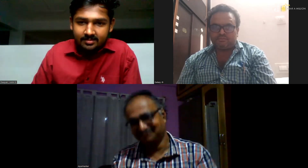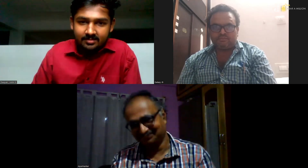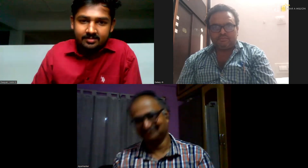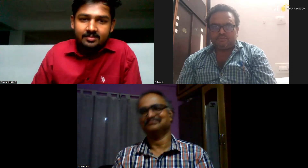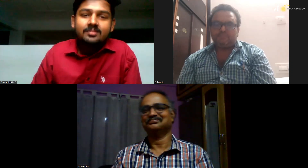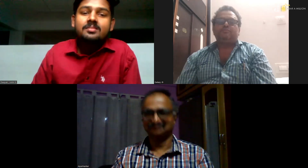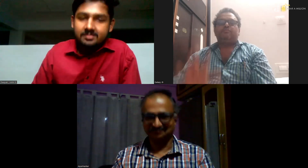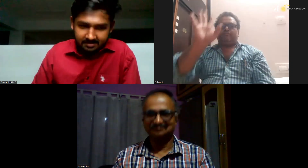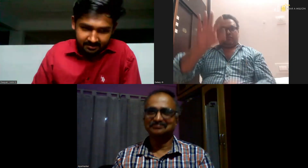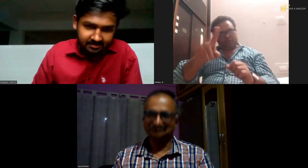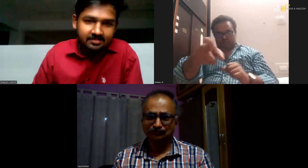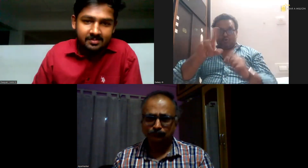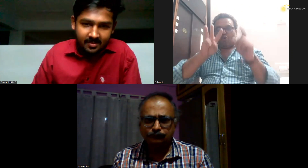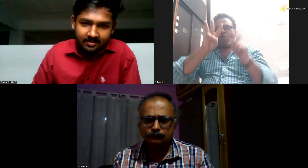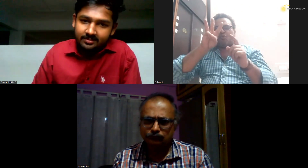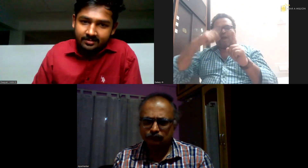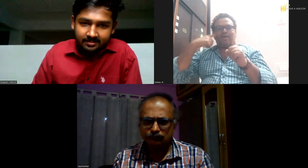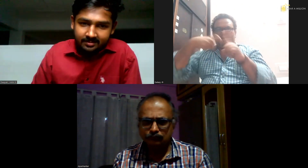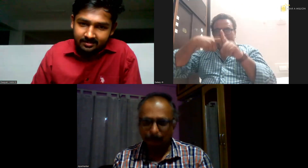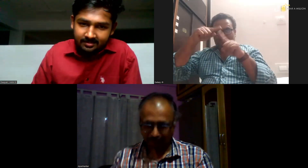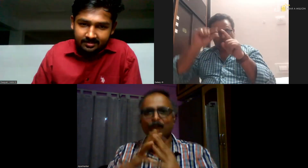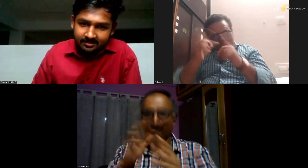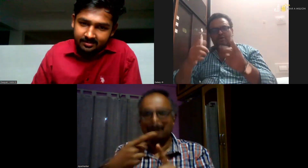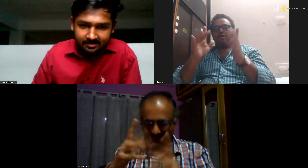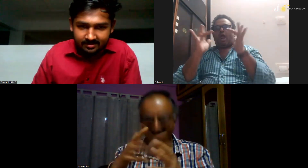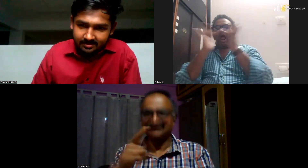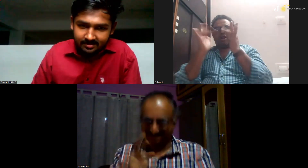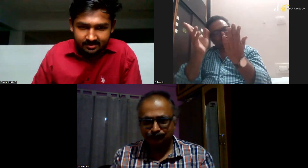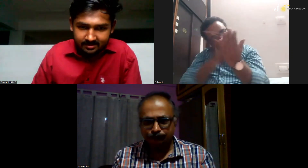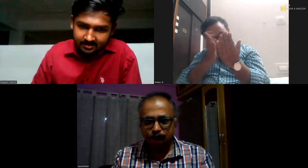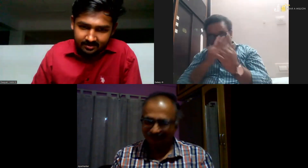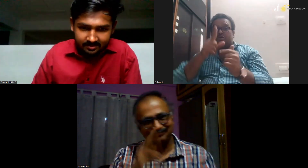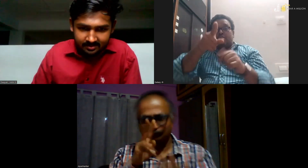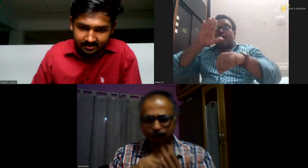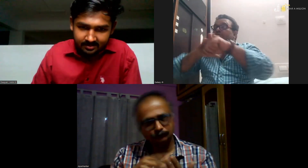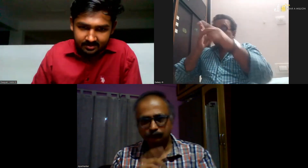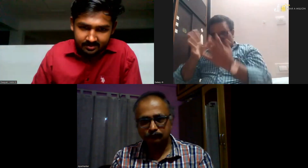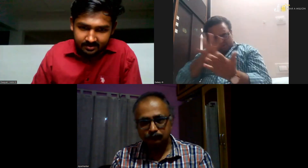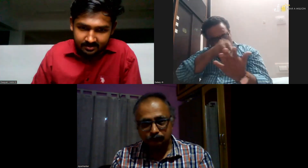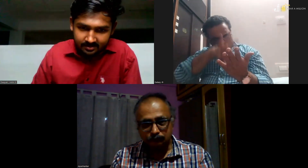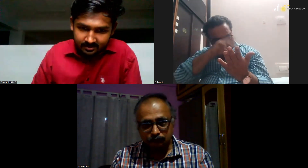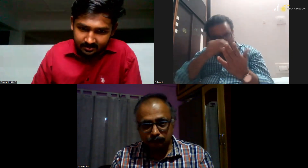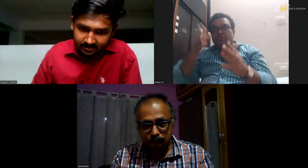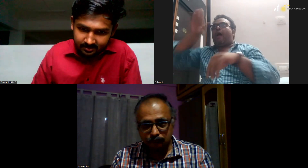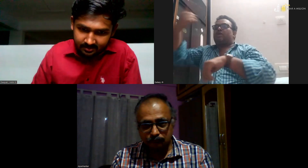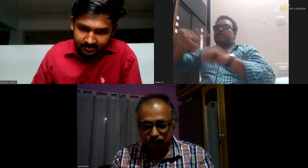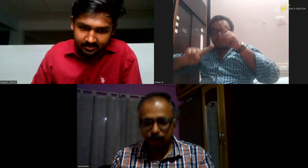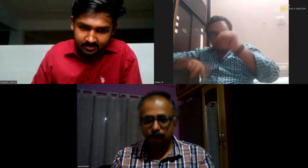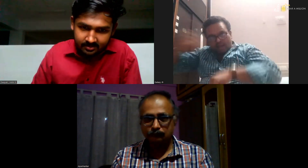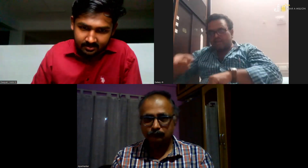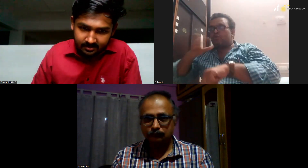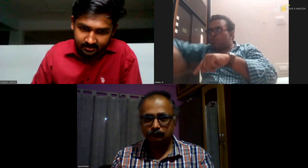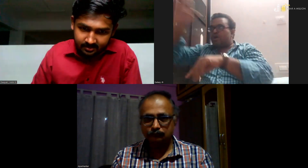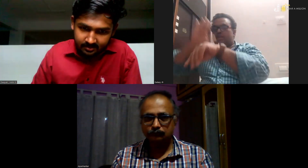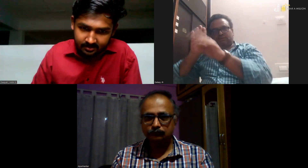So for all these collection of data, you know, then I experienced these things. Okay, so internet, Wikipedia,